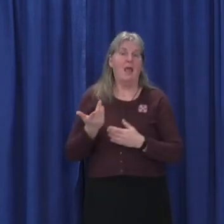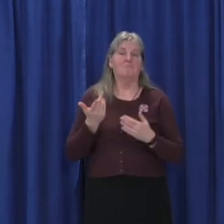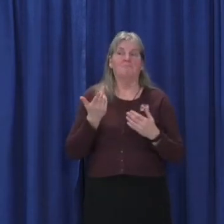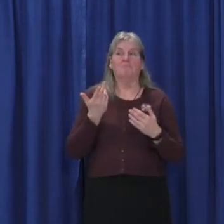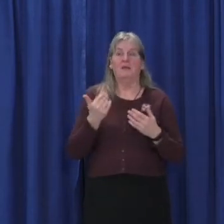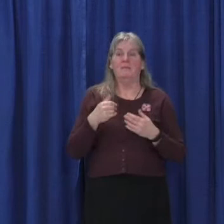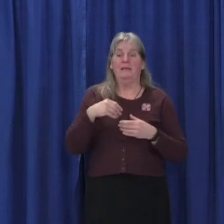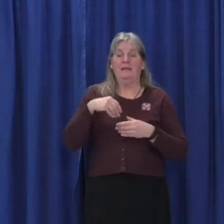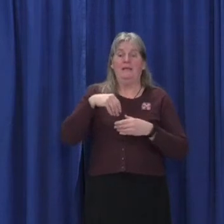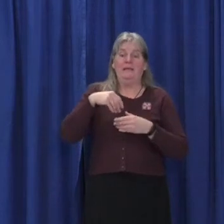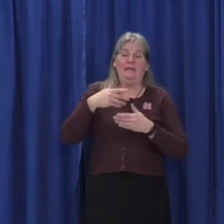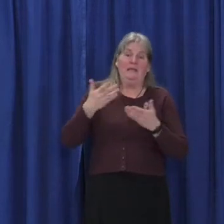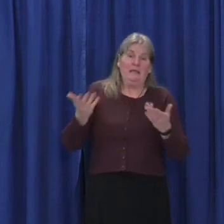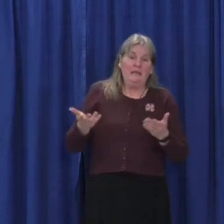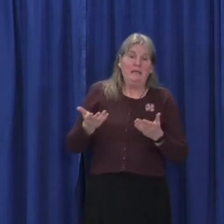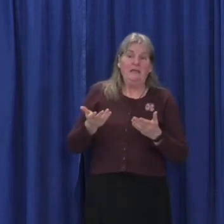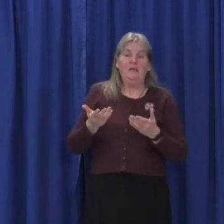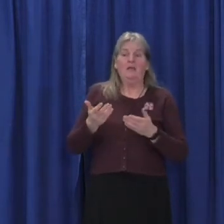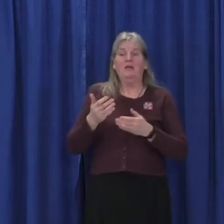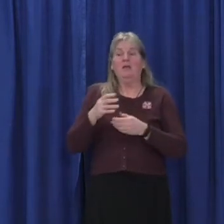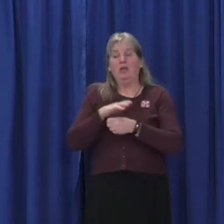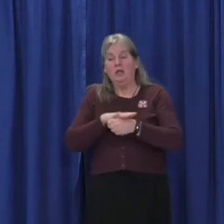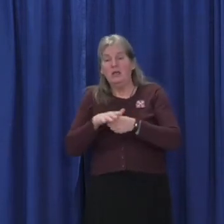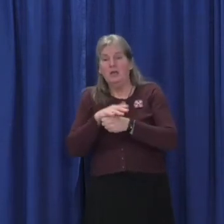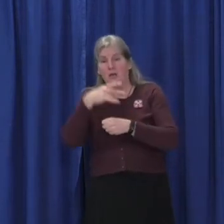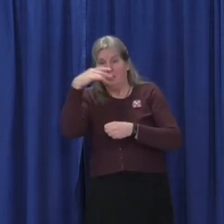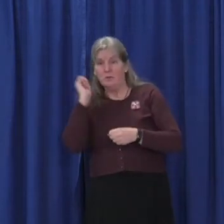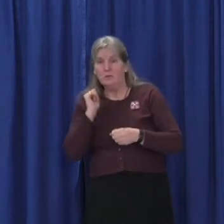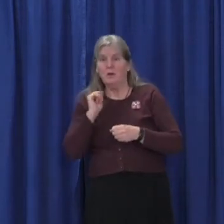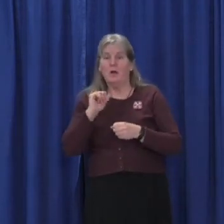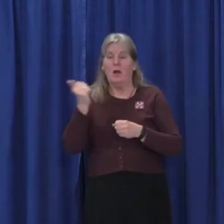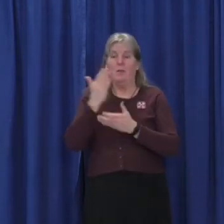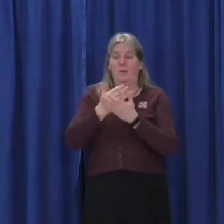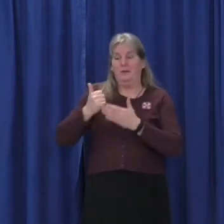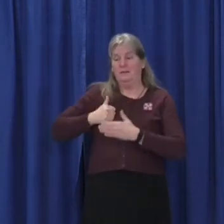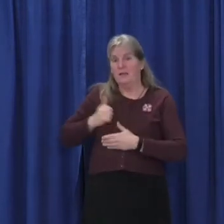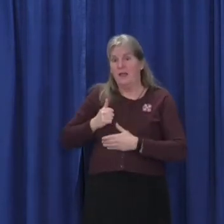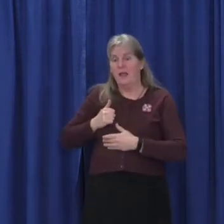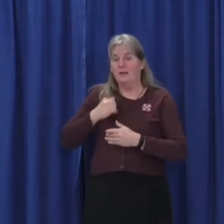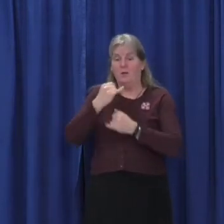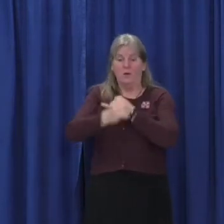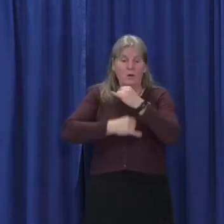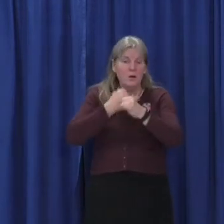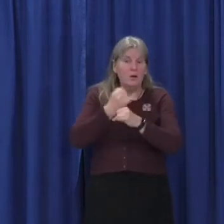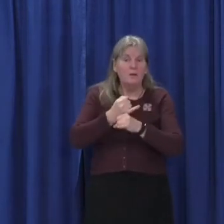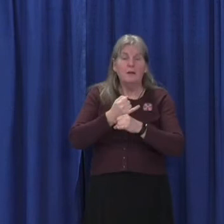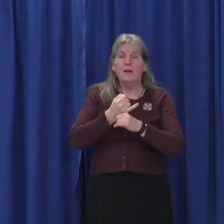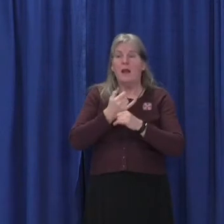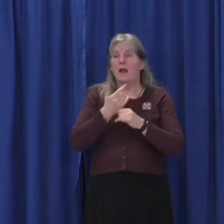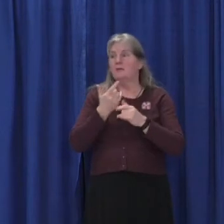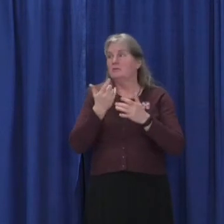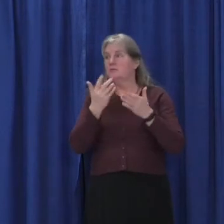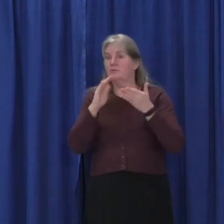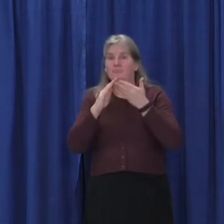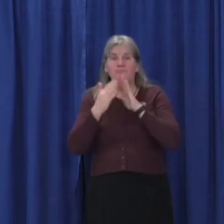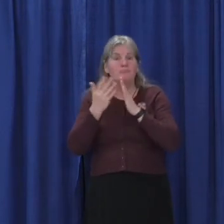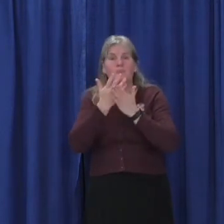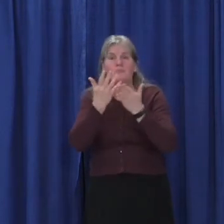or within Canada or internationally, or to one of the communities, or from a community into a city to